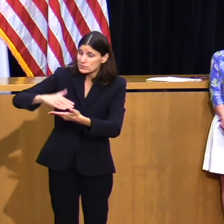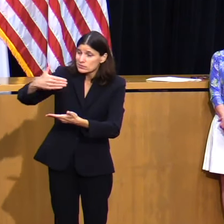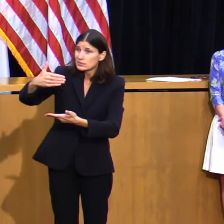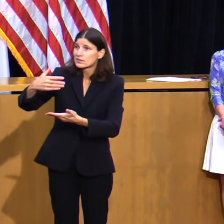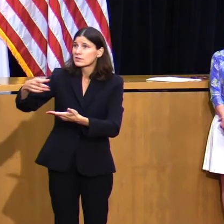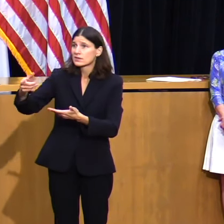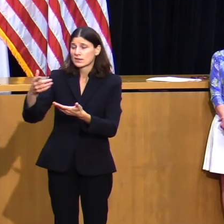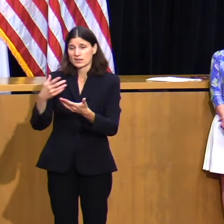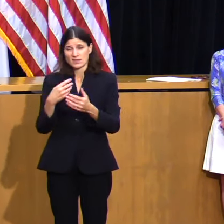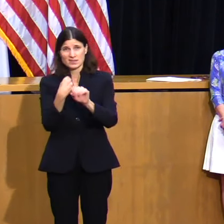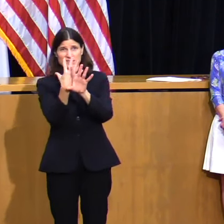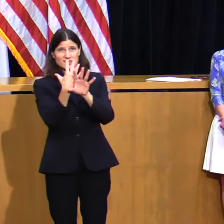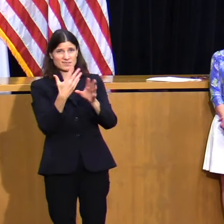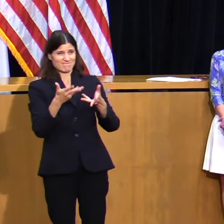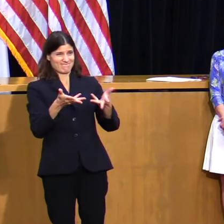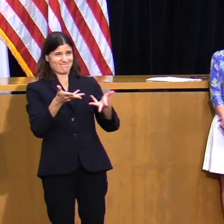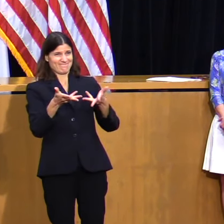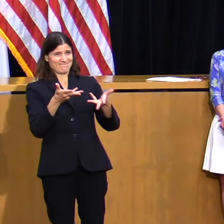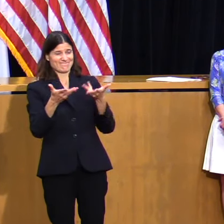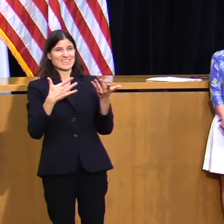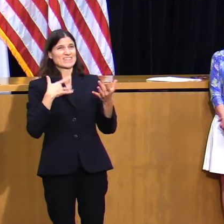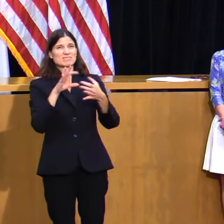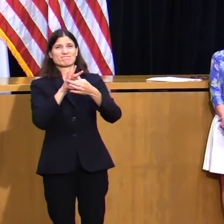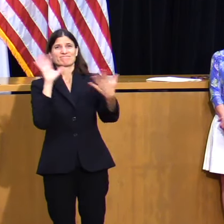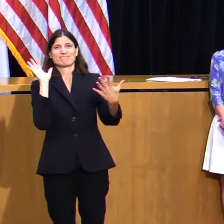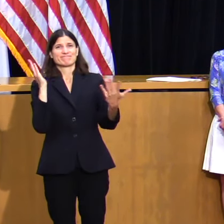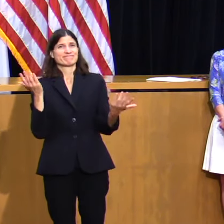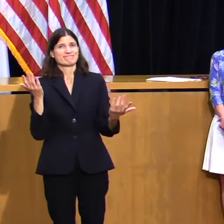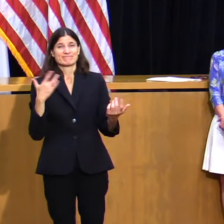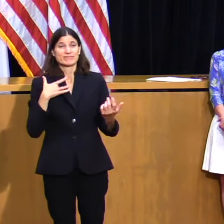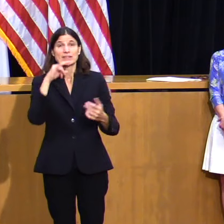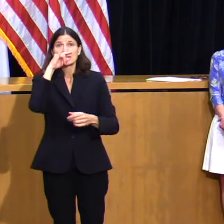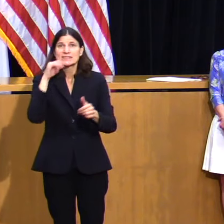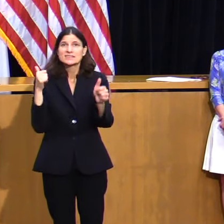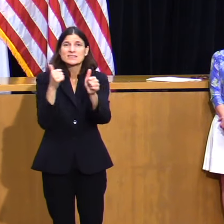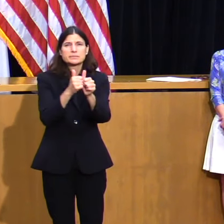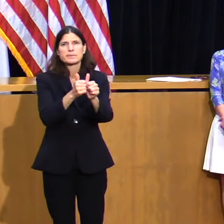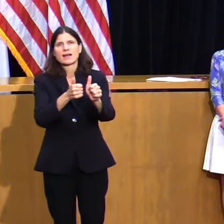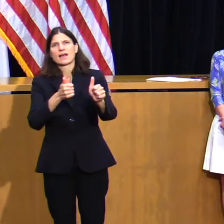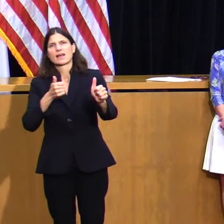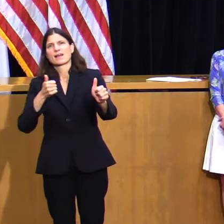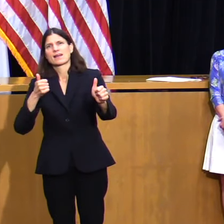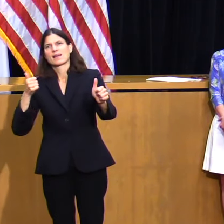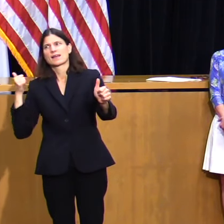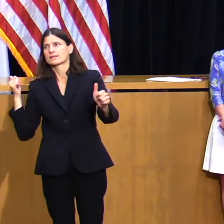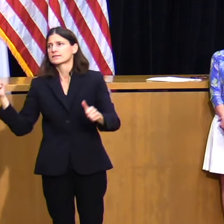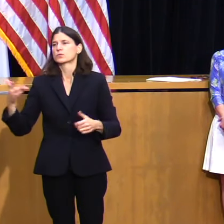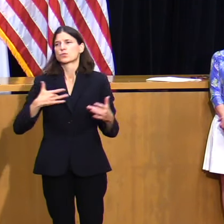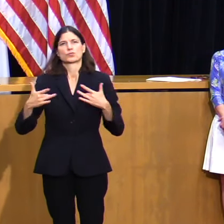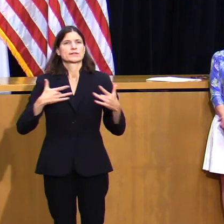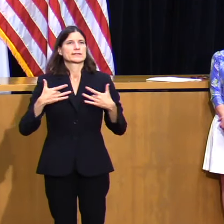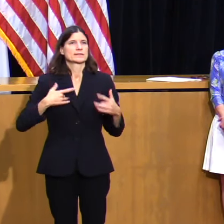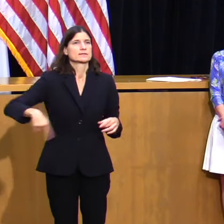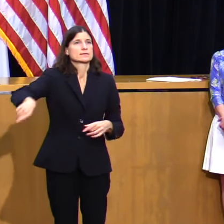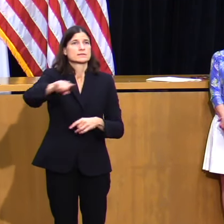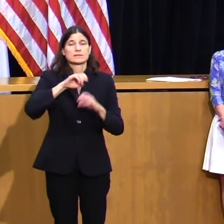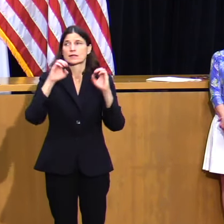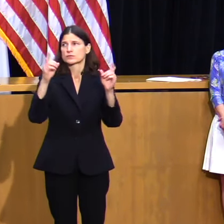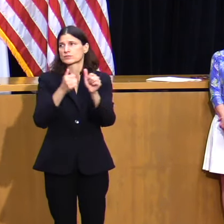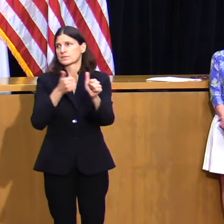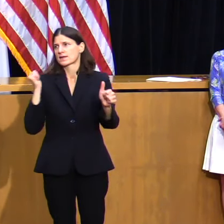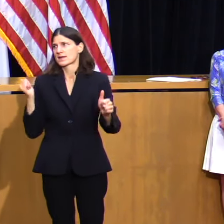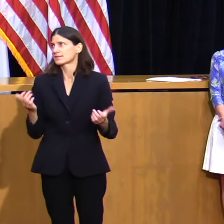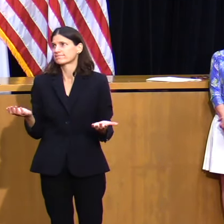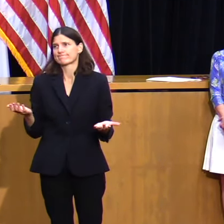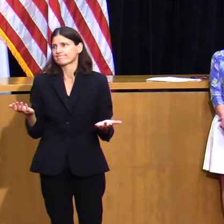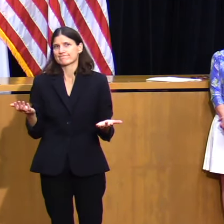really not learning at all, is a really big issue. And it's one that we need to incorporate into the way we think